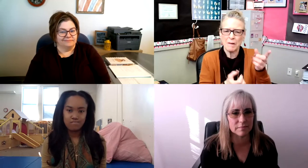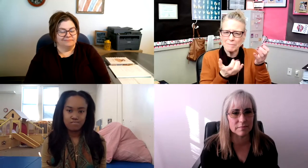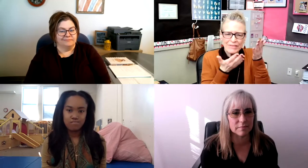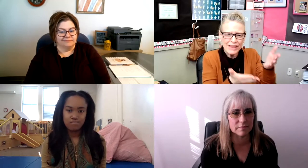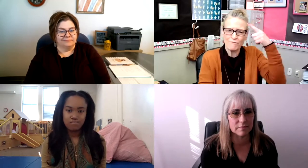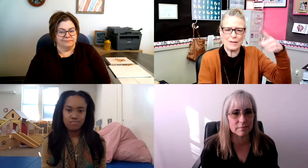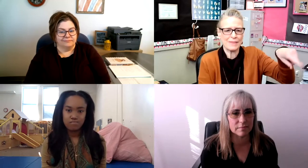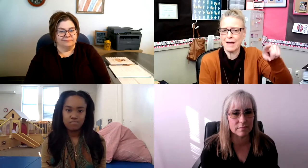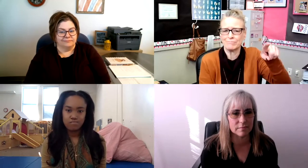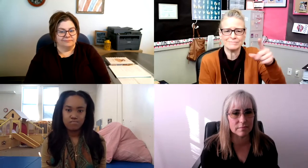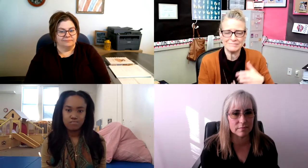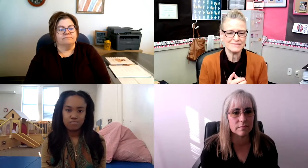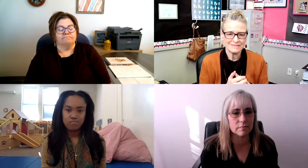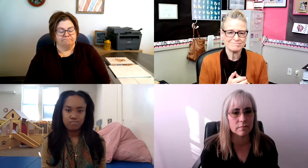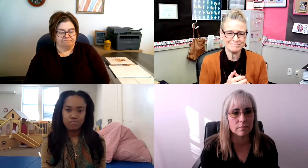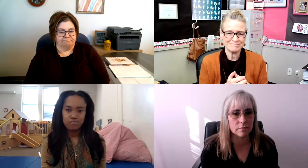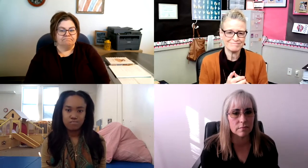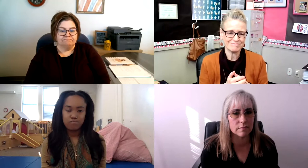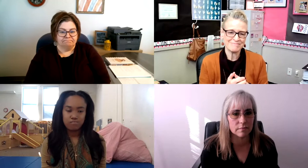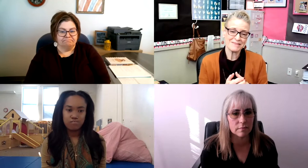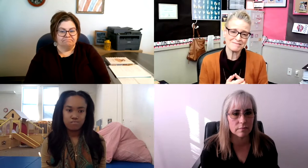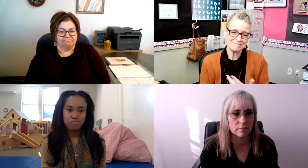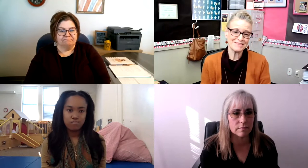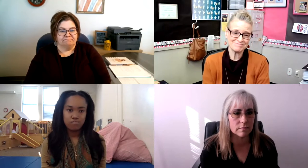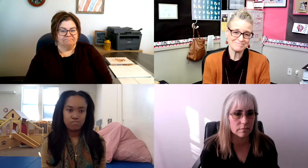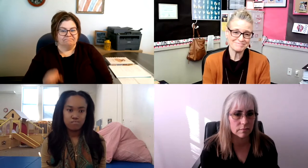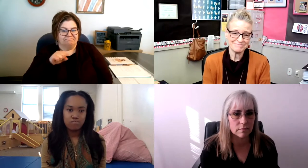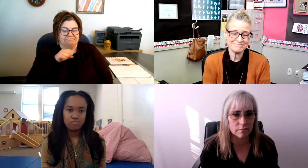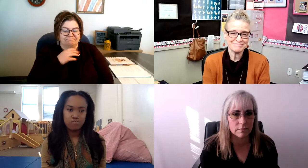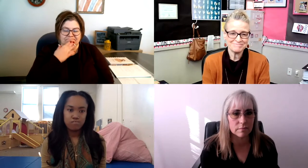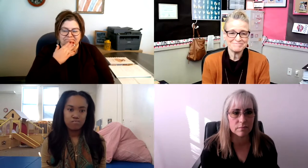families. Just supporting them, encouraging them, and being there for them.